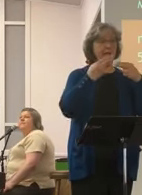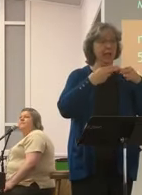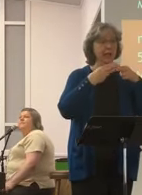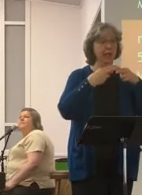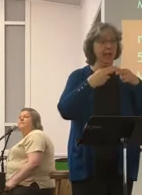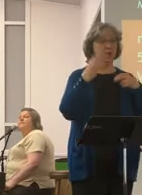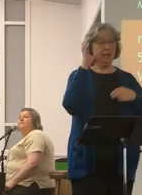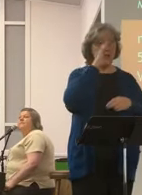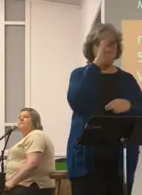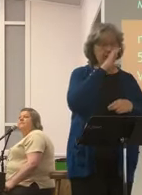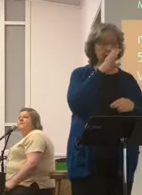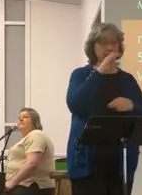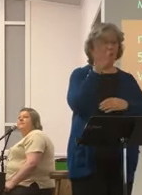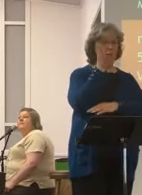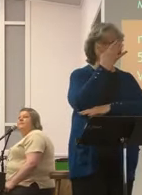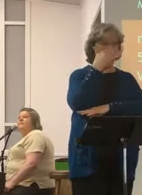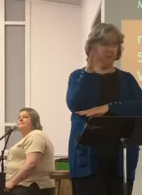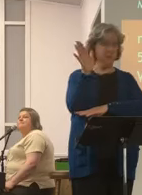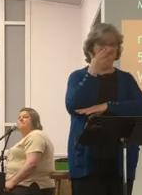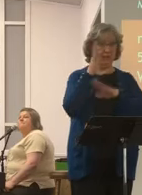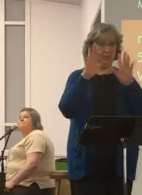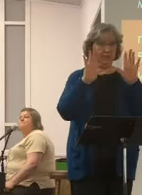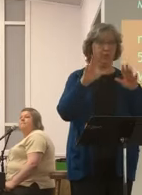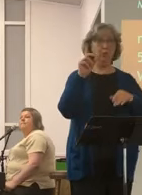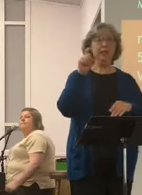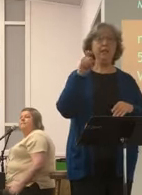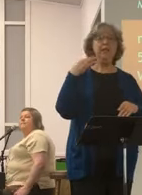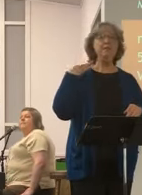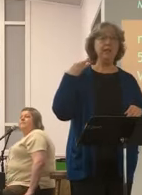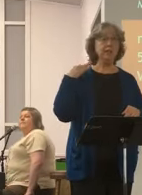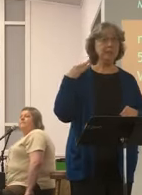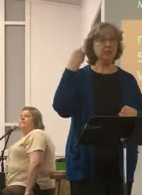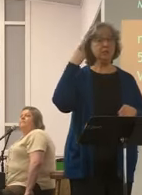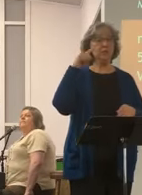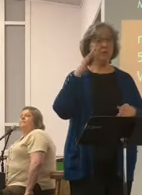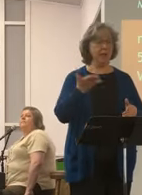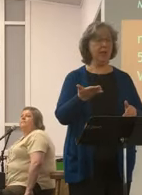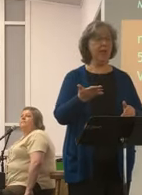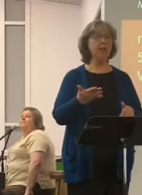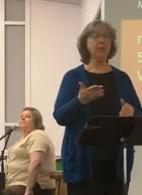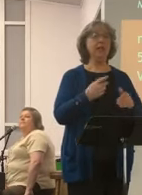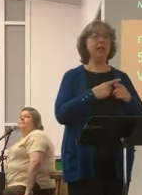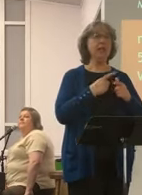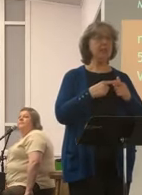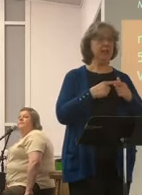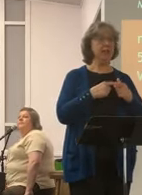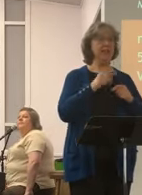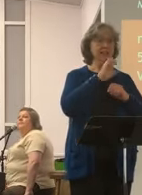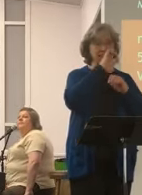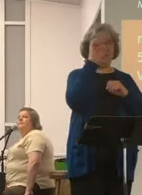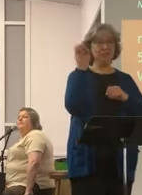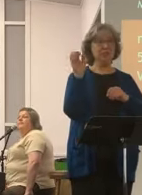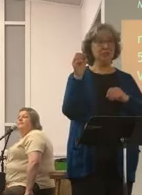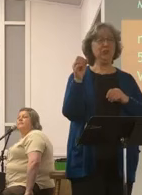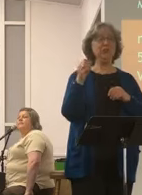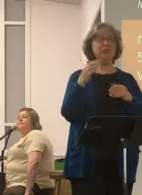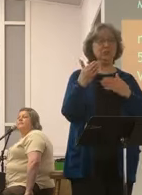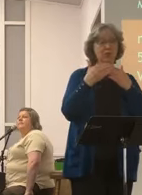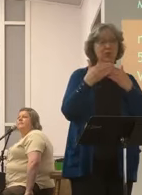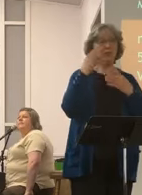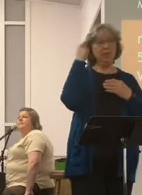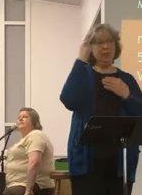Sunday, so we need some volunteers for that. And then, of course, Easter is right around the corner. Be